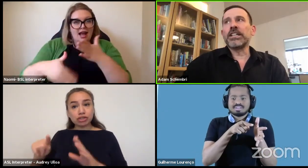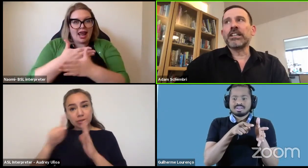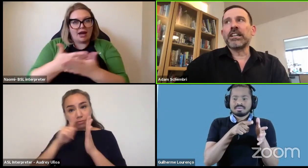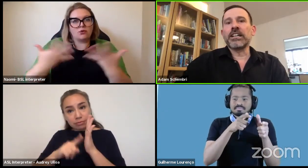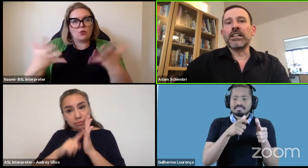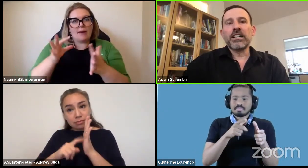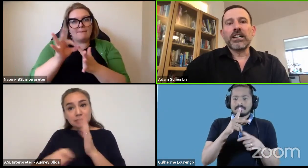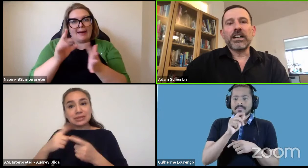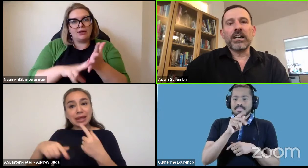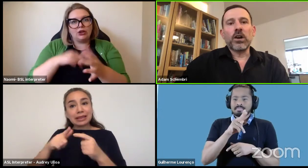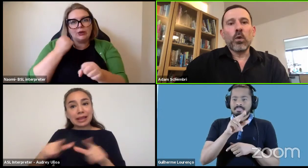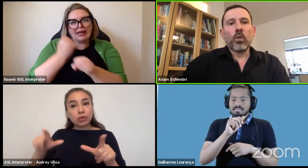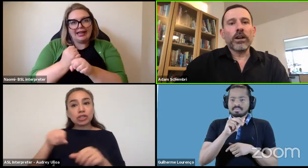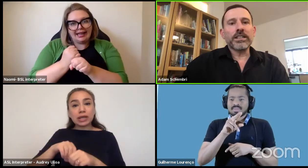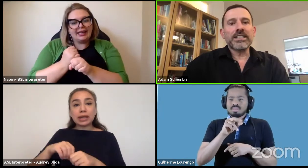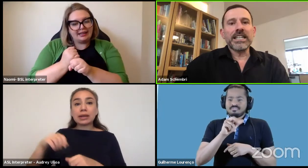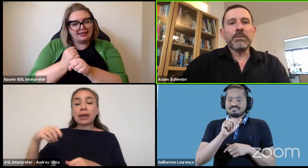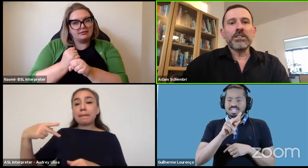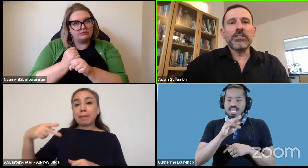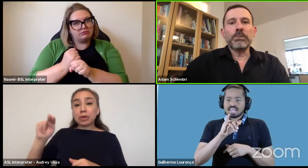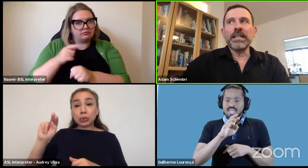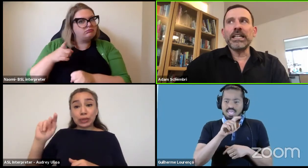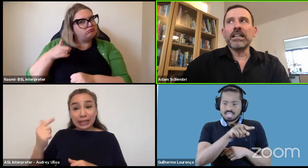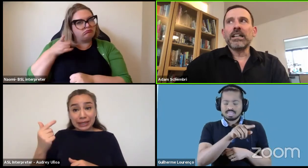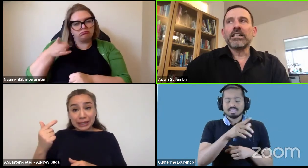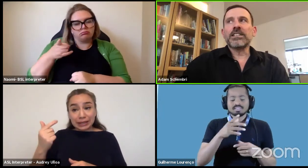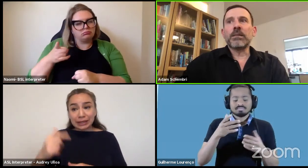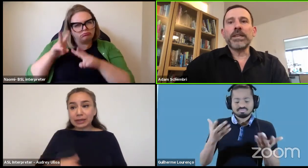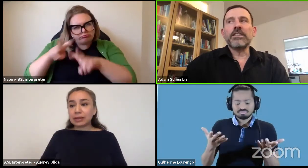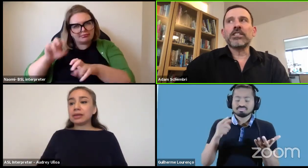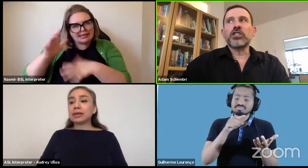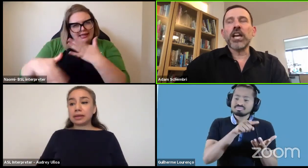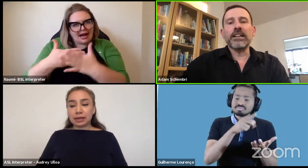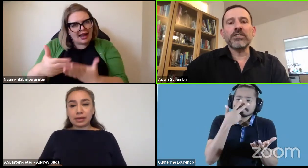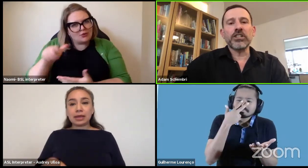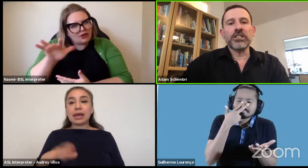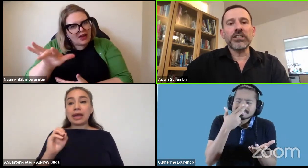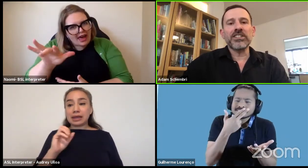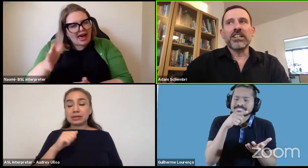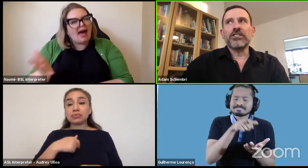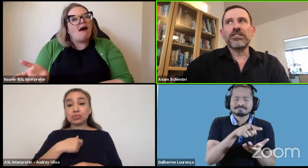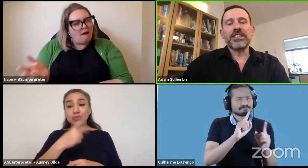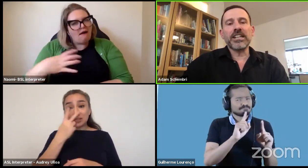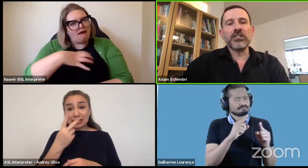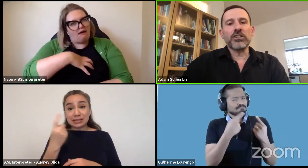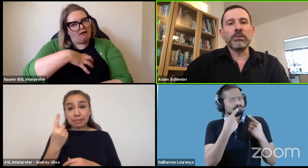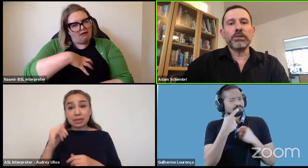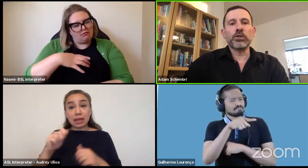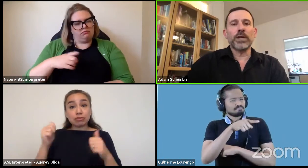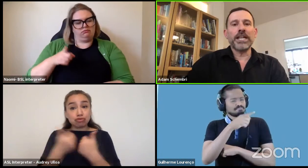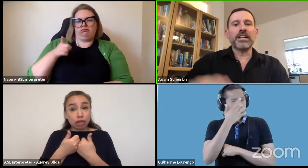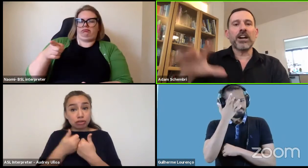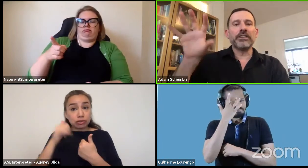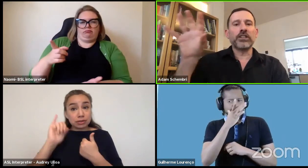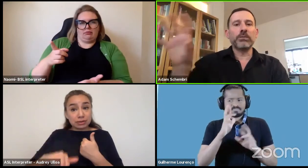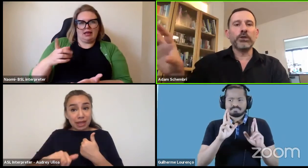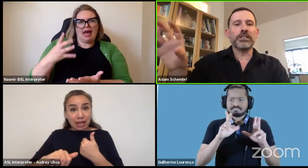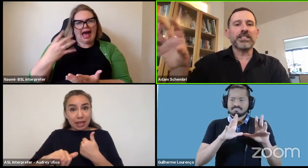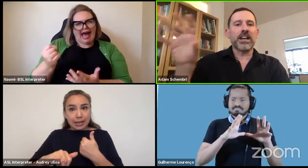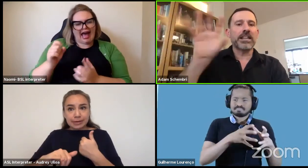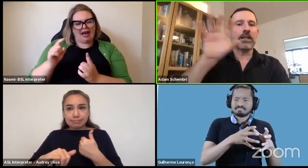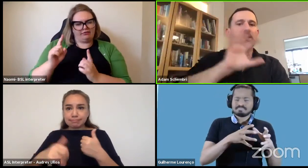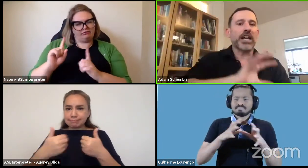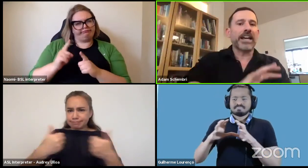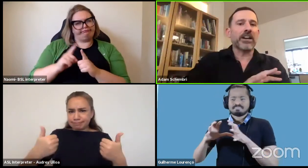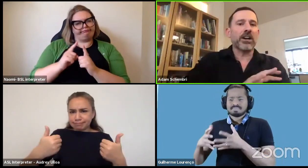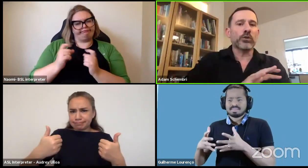in particular, what seems to be something that challenges the distinction between a kind of community